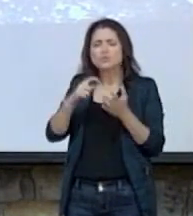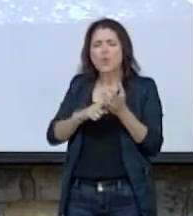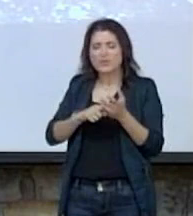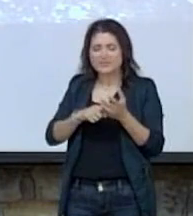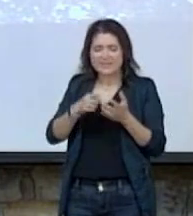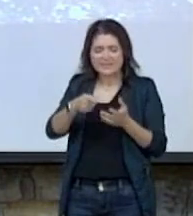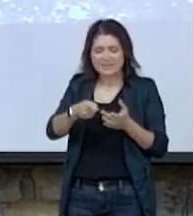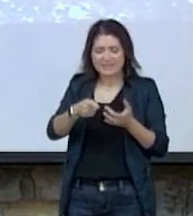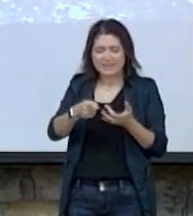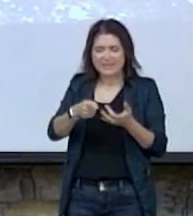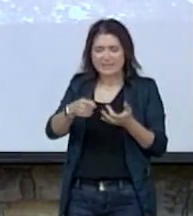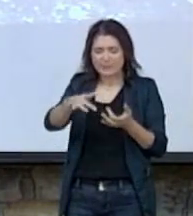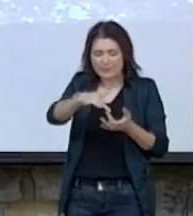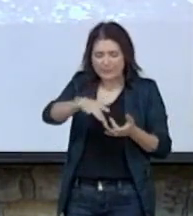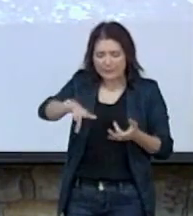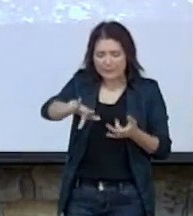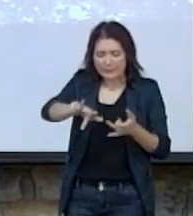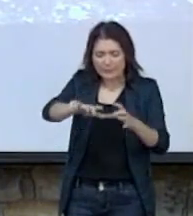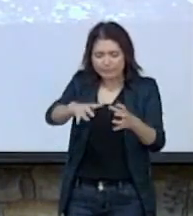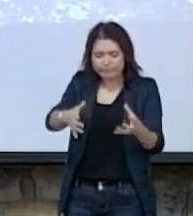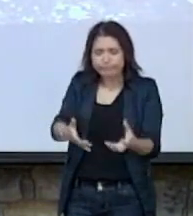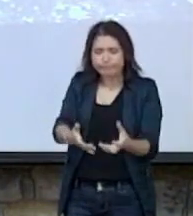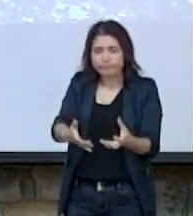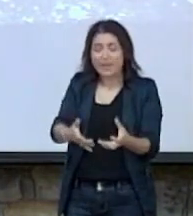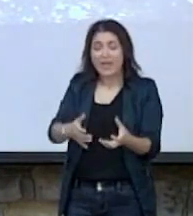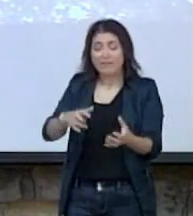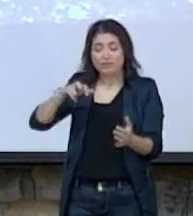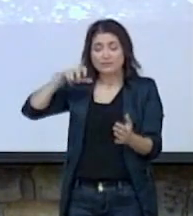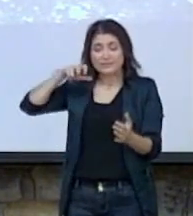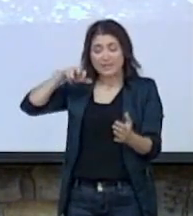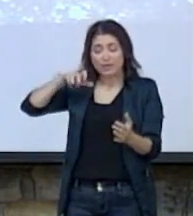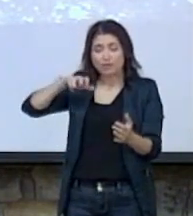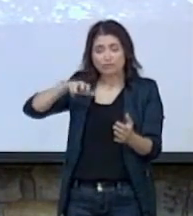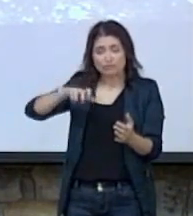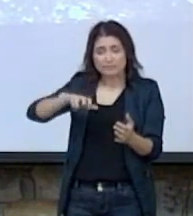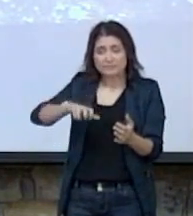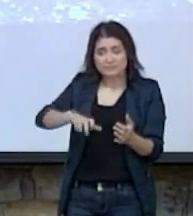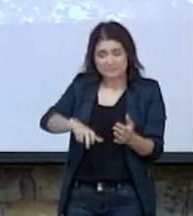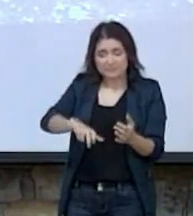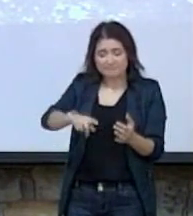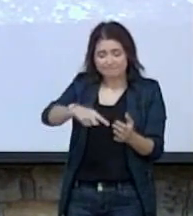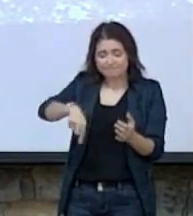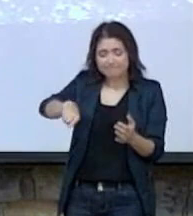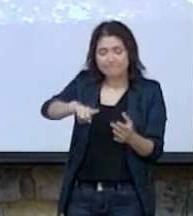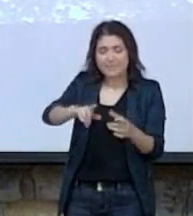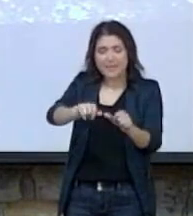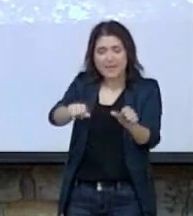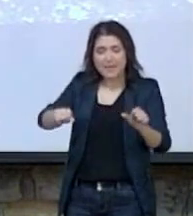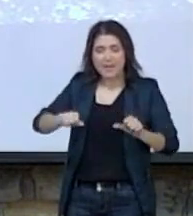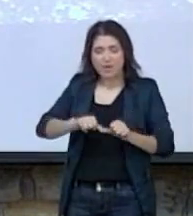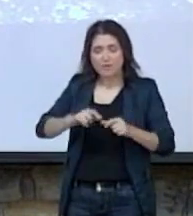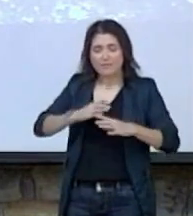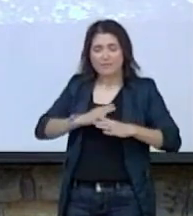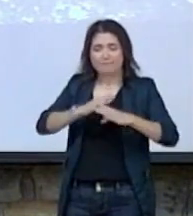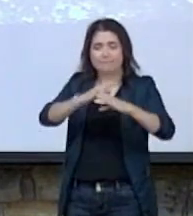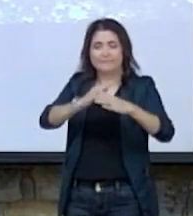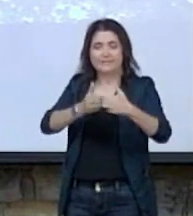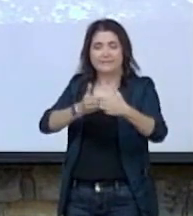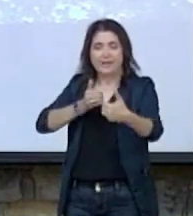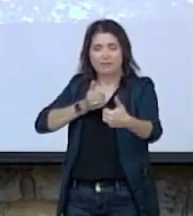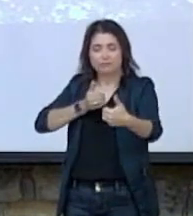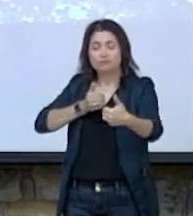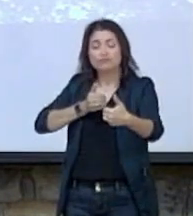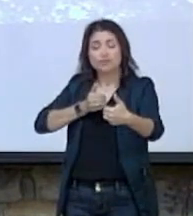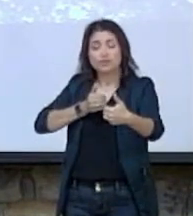kind of pits in the ground, and there's stairs that go down into this area, and there's a divider. And so you would